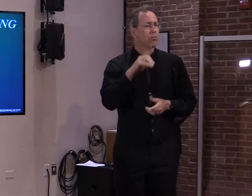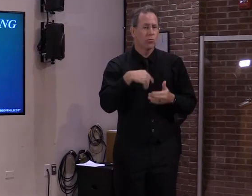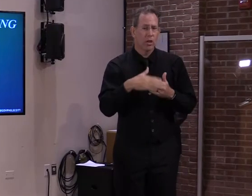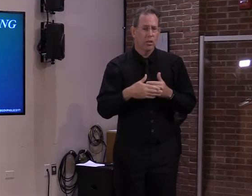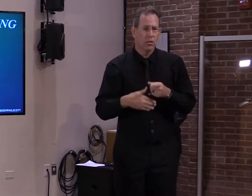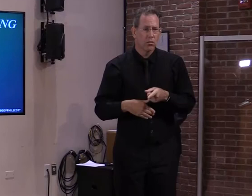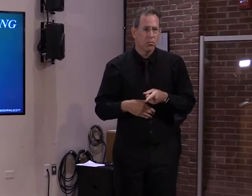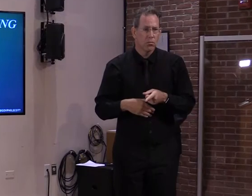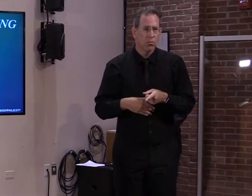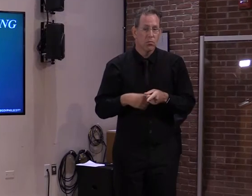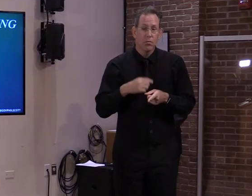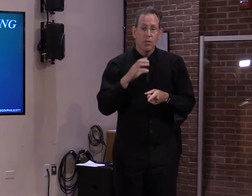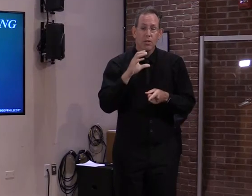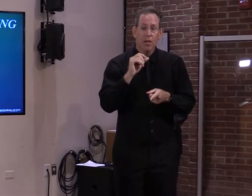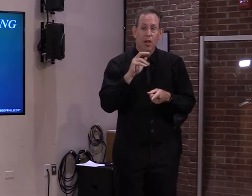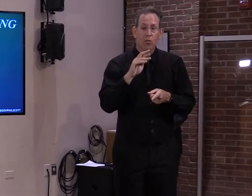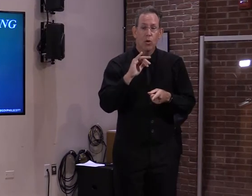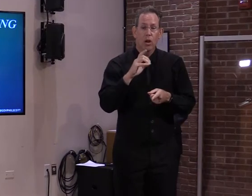You there, Aaron?